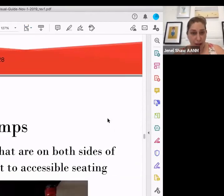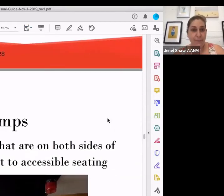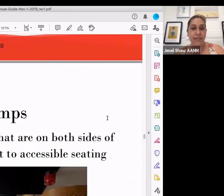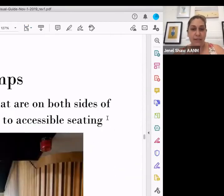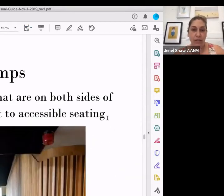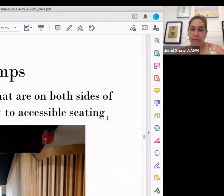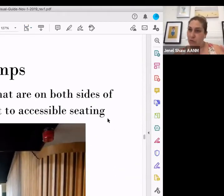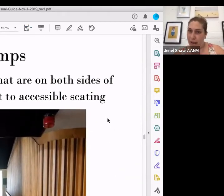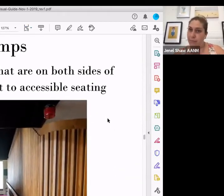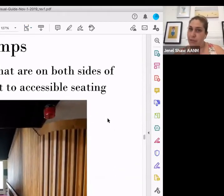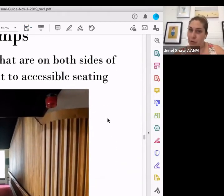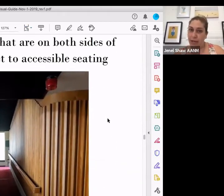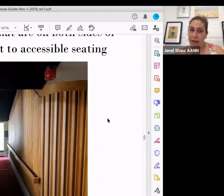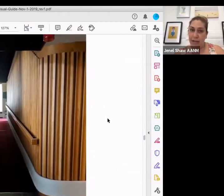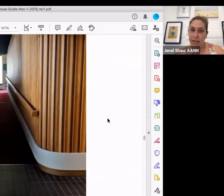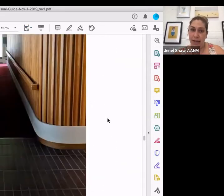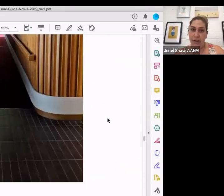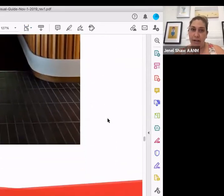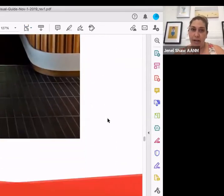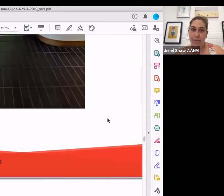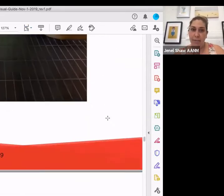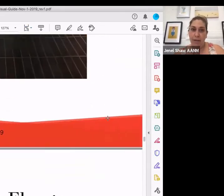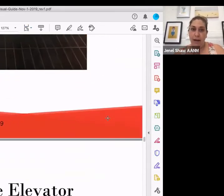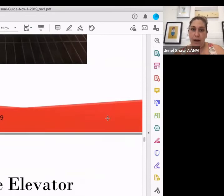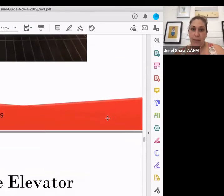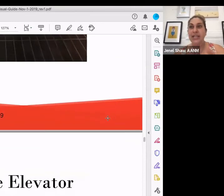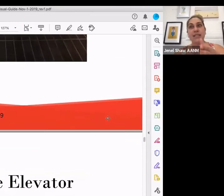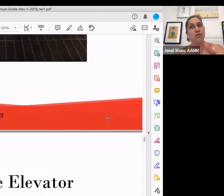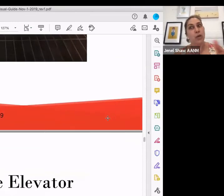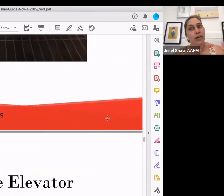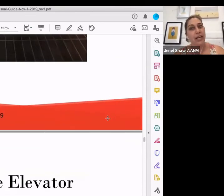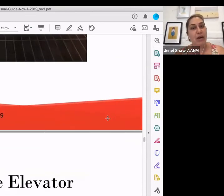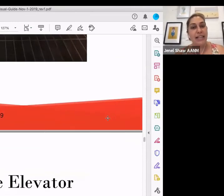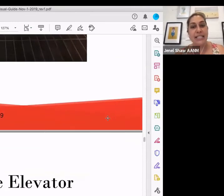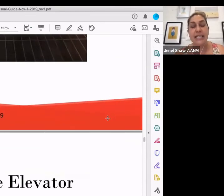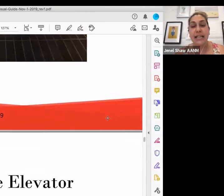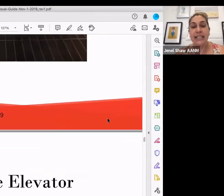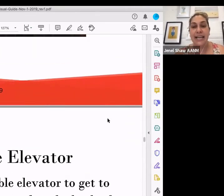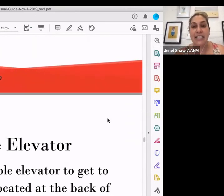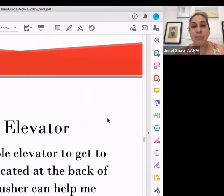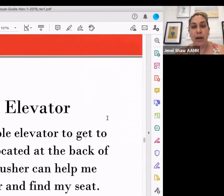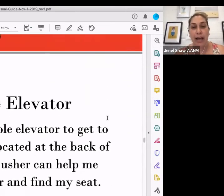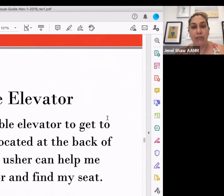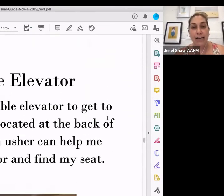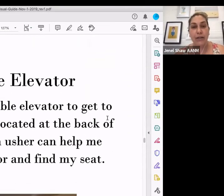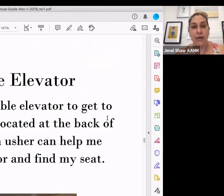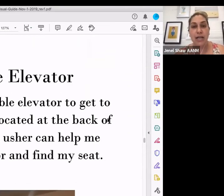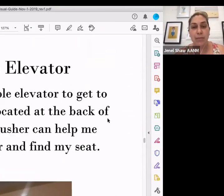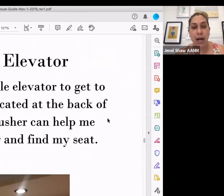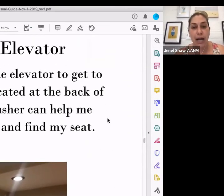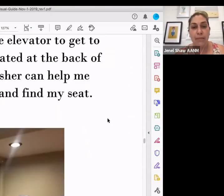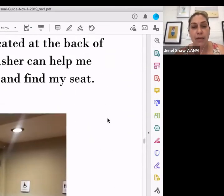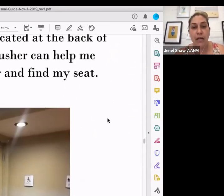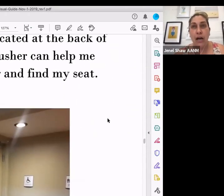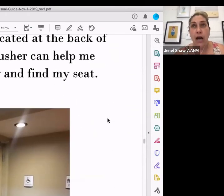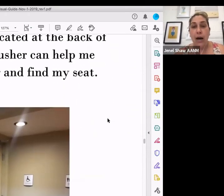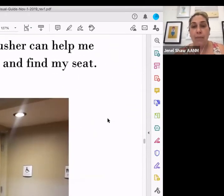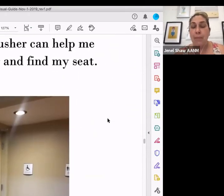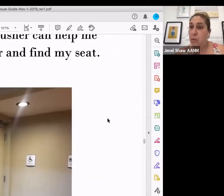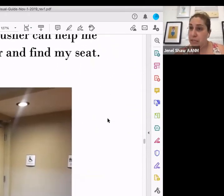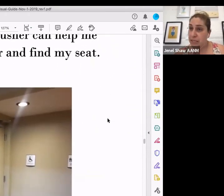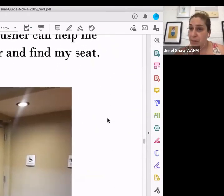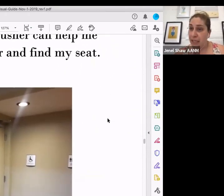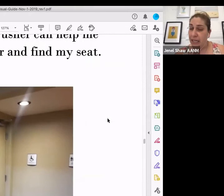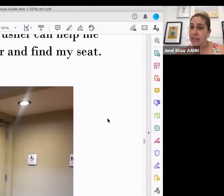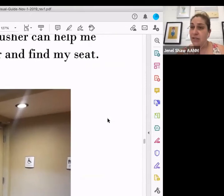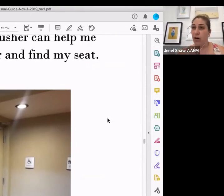Some ramps. These are different ramps you can get into the area. This is really great. This is an accessible elevator. Now, sometimes